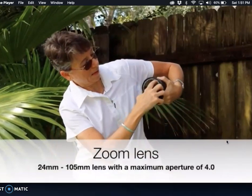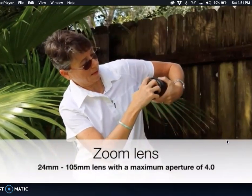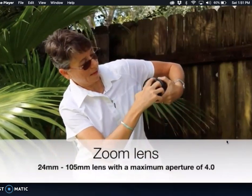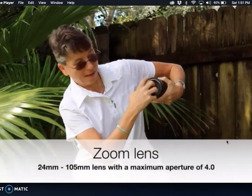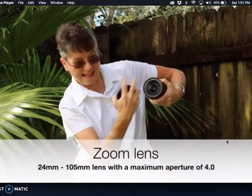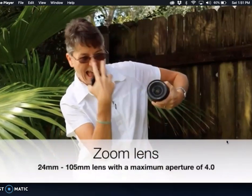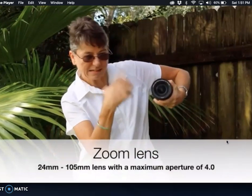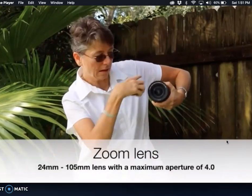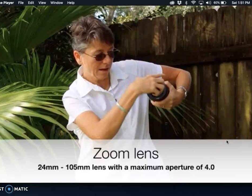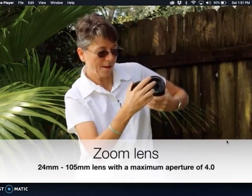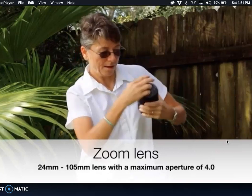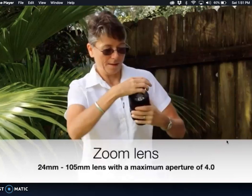This is where it's written.